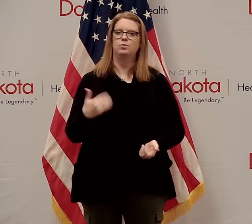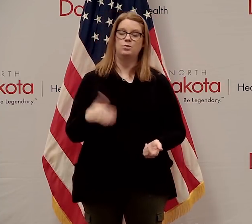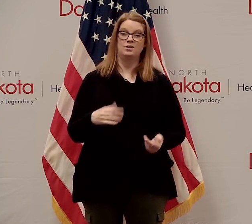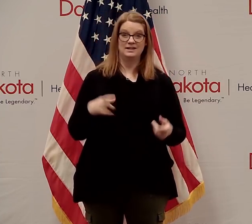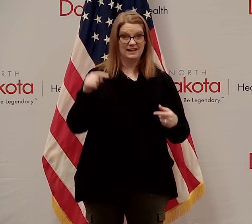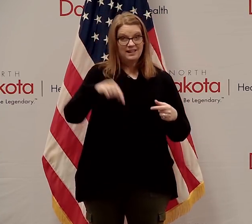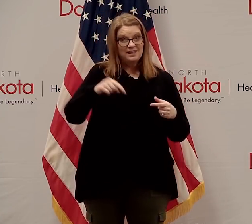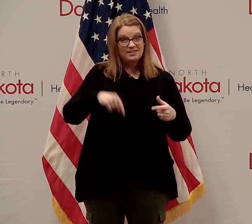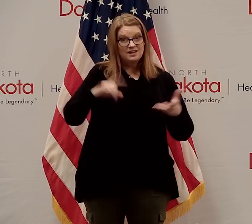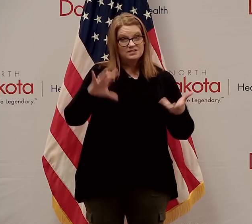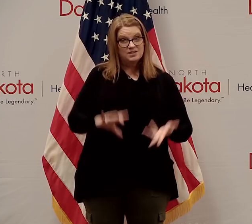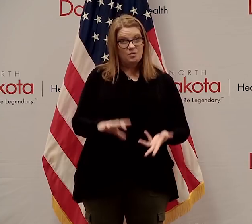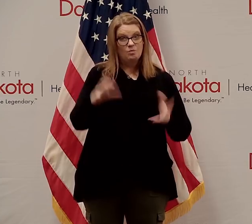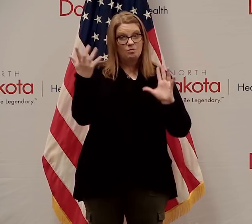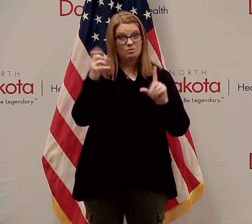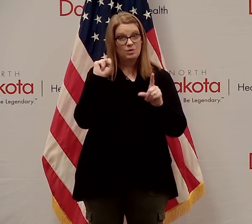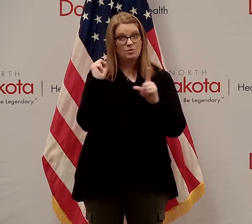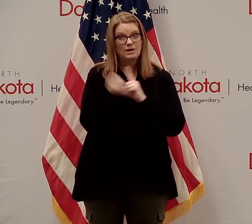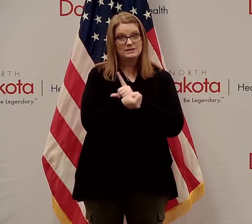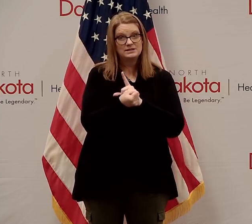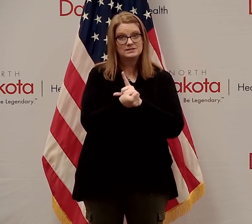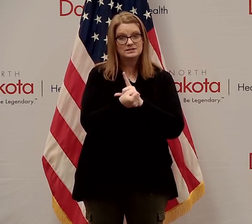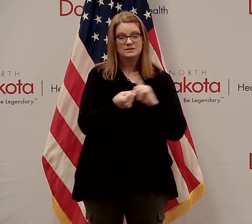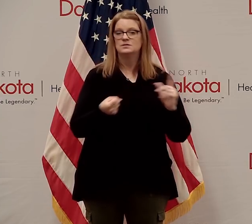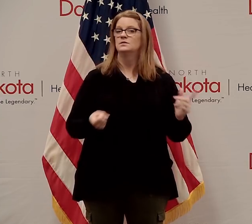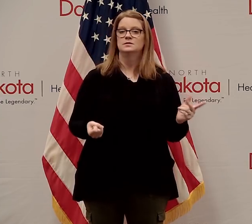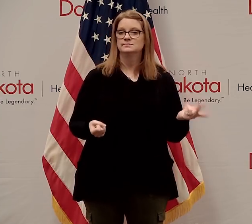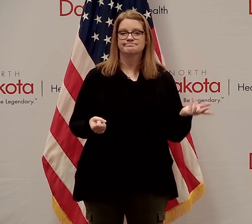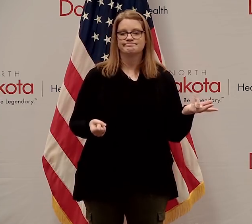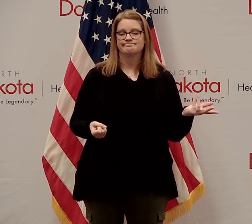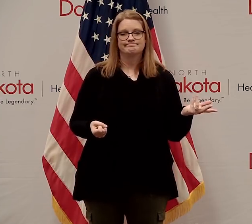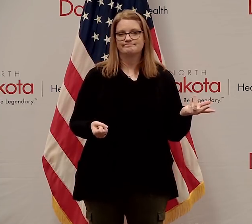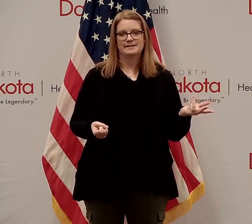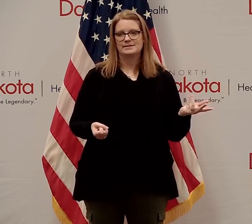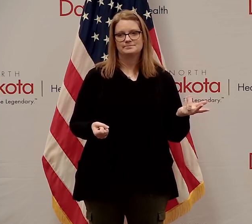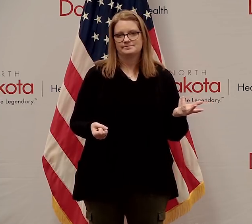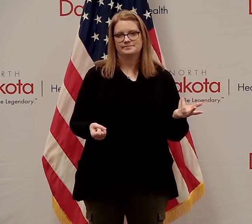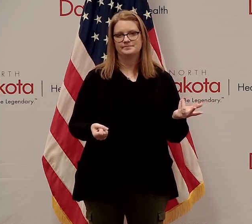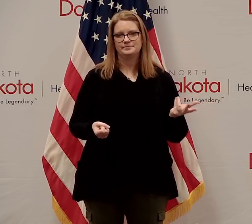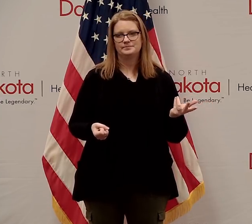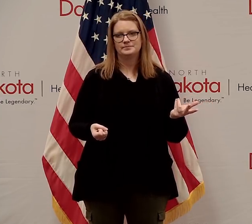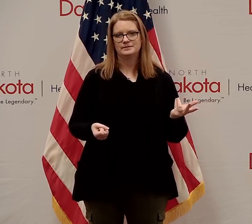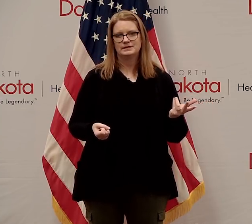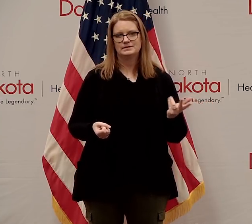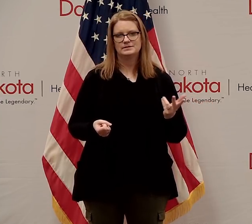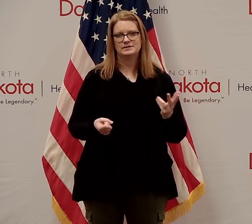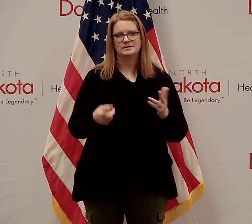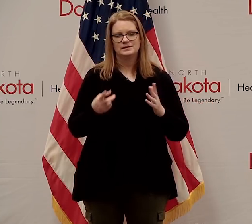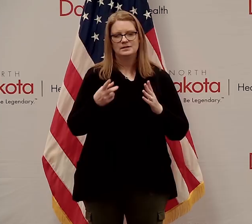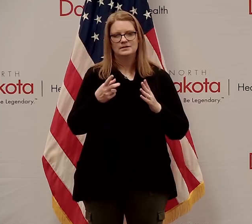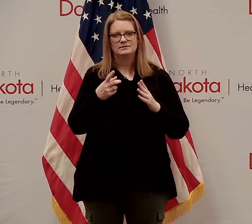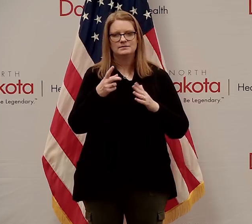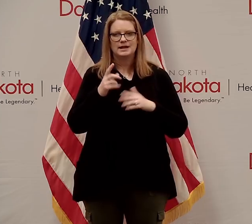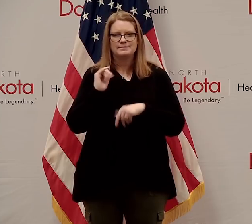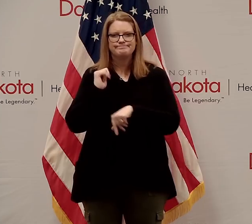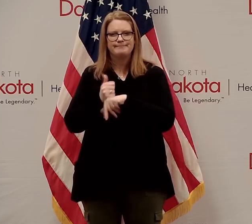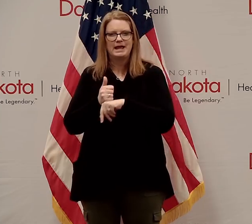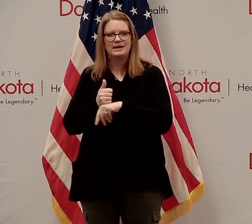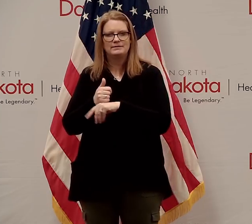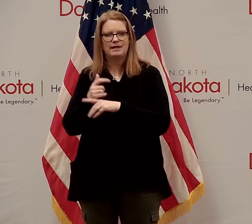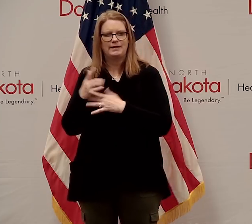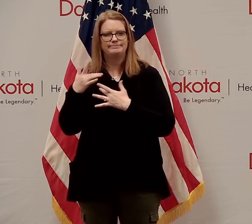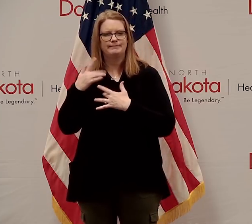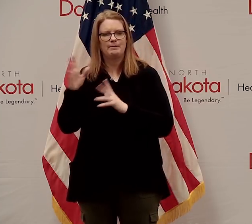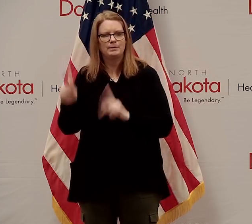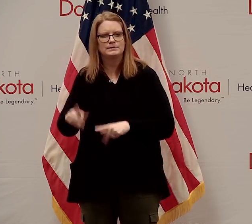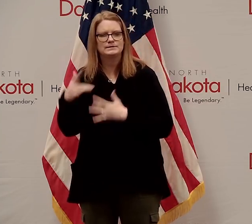this crisis, as they say it, crises like this don't necessarily form character, they reveal character, and there's a lot